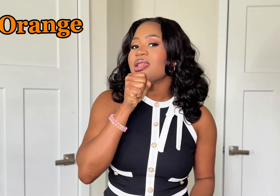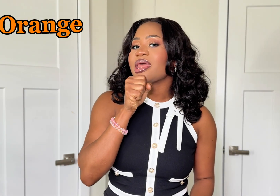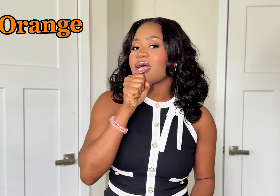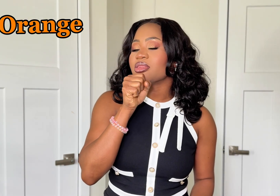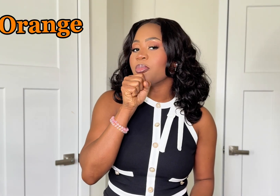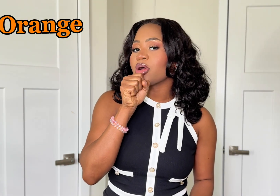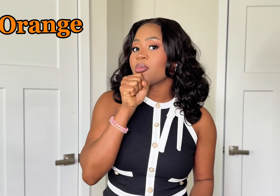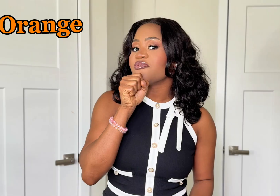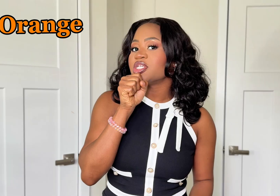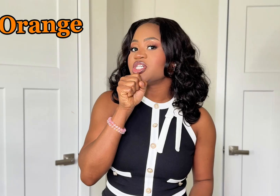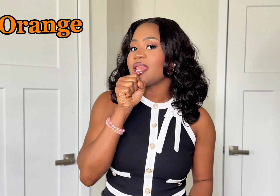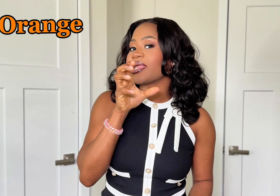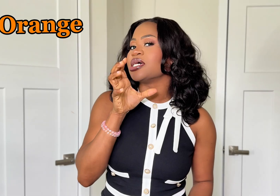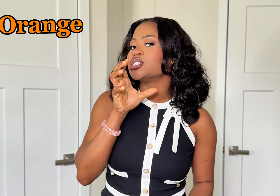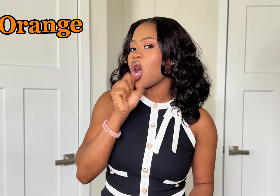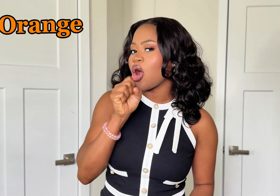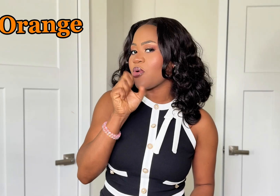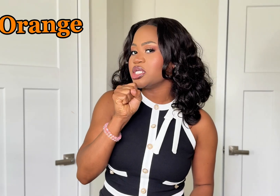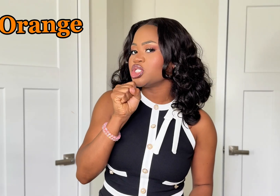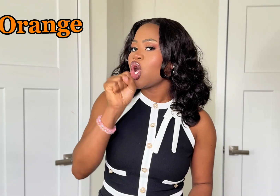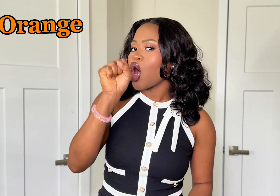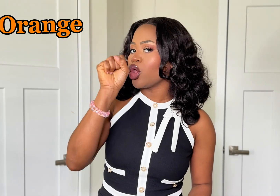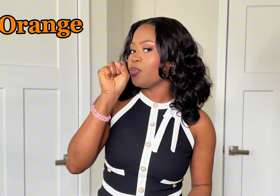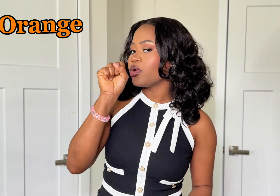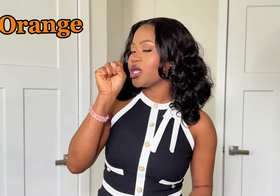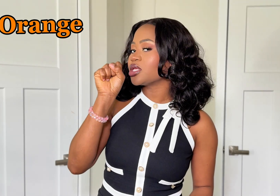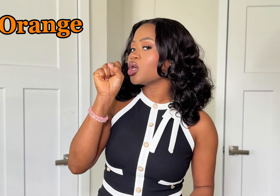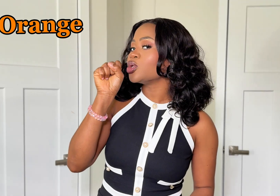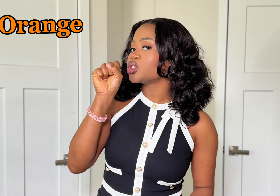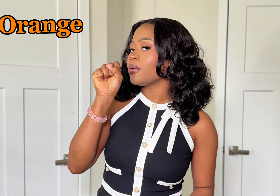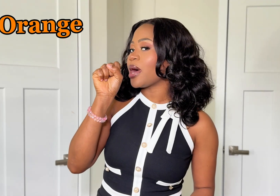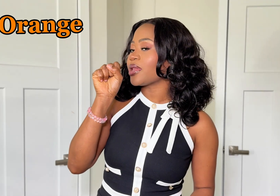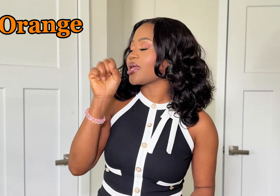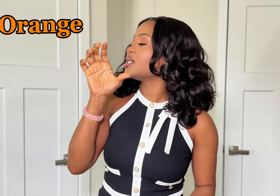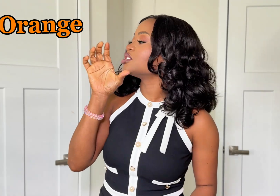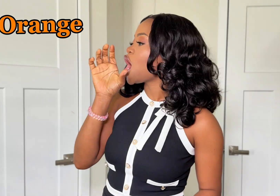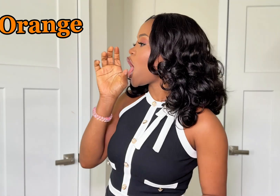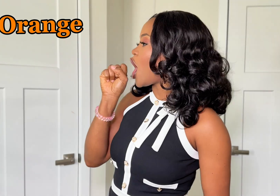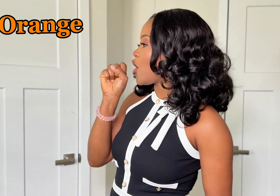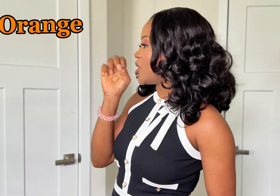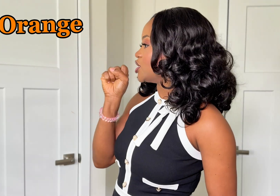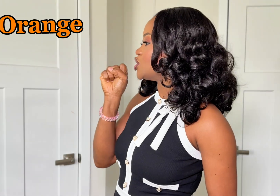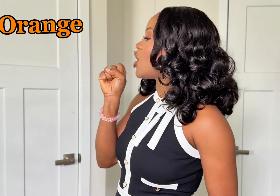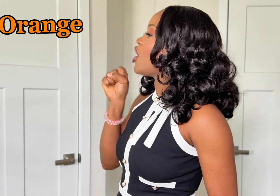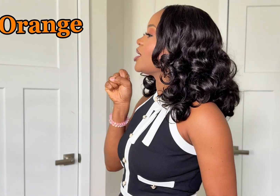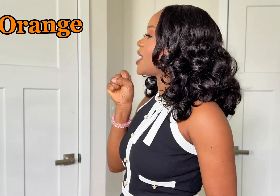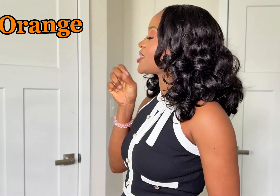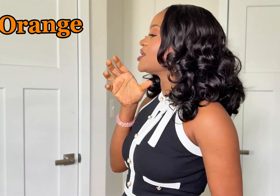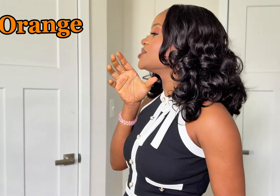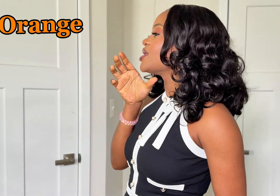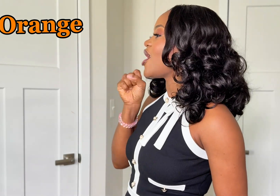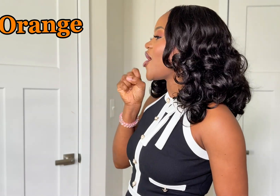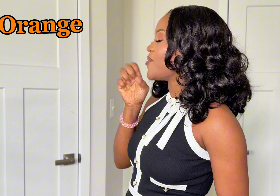like at the bottom of your chin like this, orange, or you put it close to your mouth like this, orange, or like this,